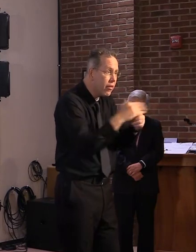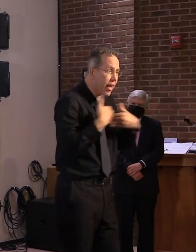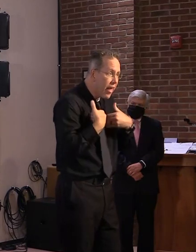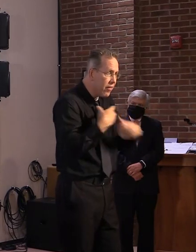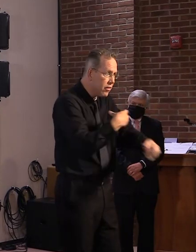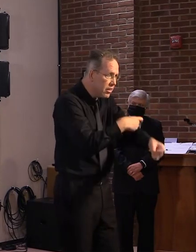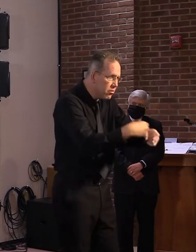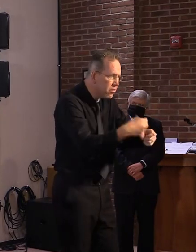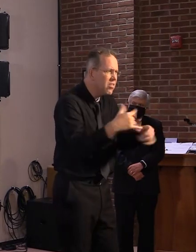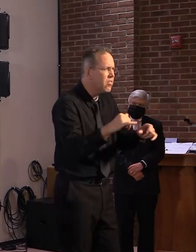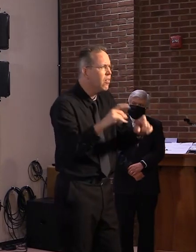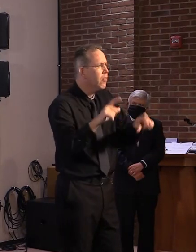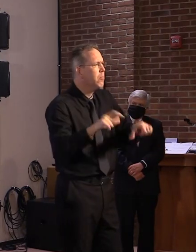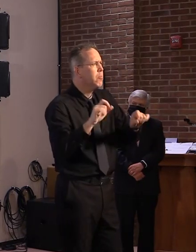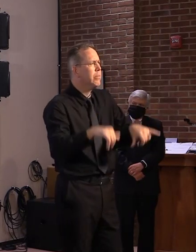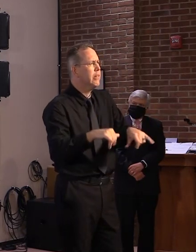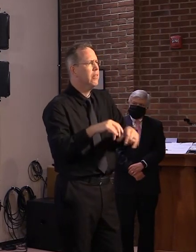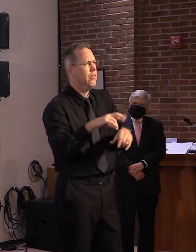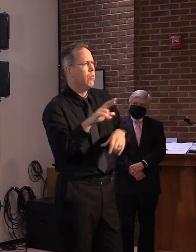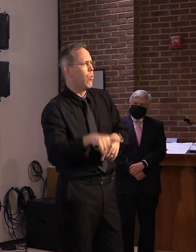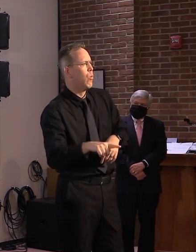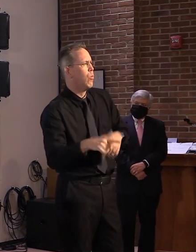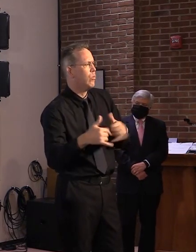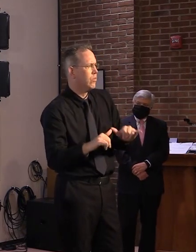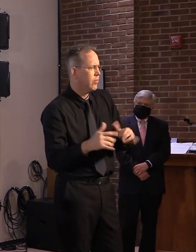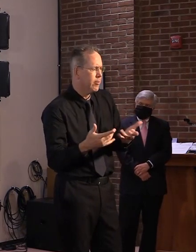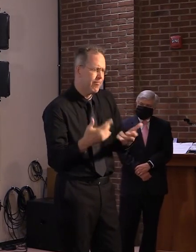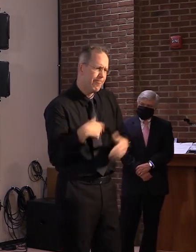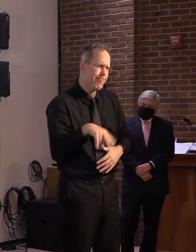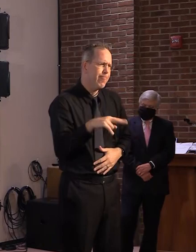higher disease. But I think it is part of real